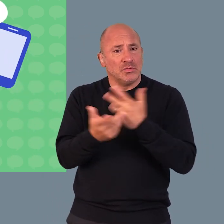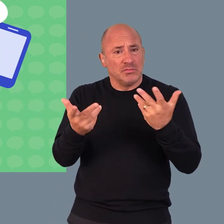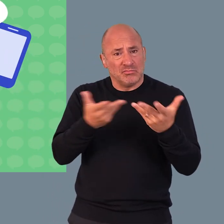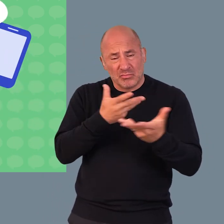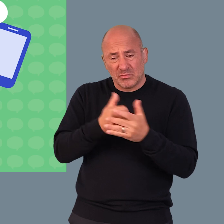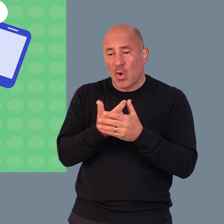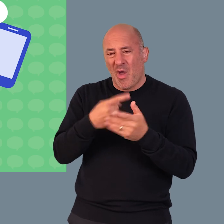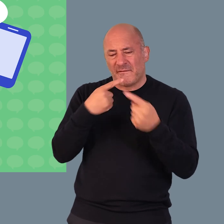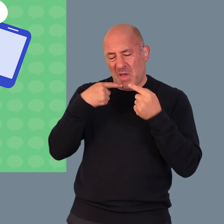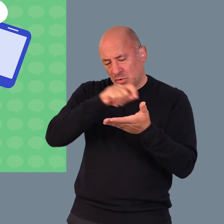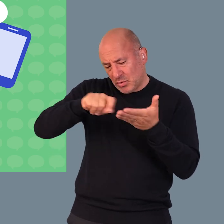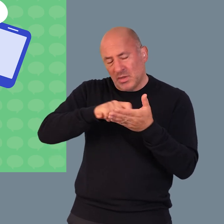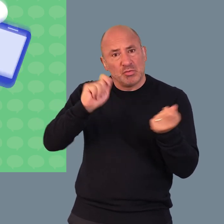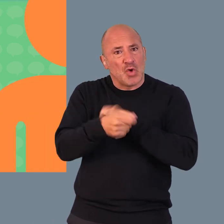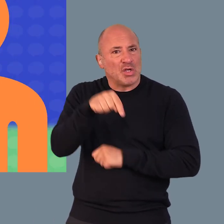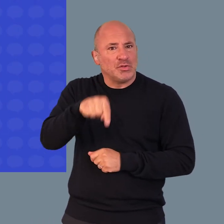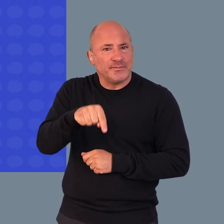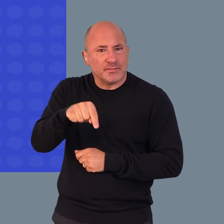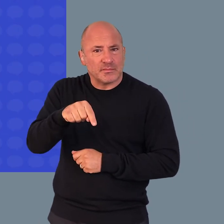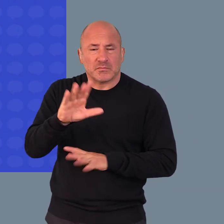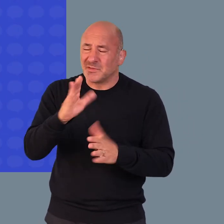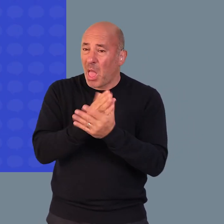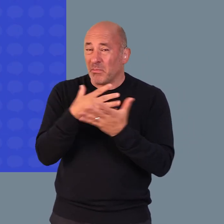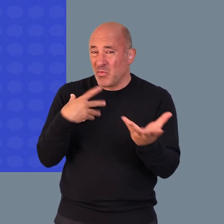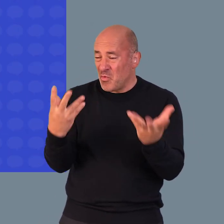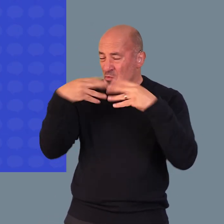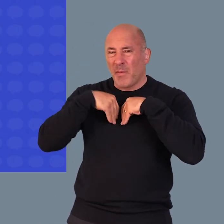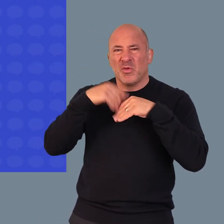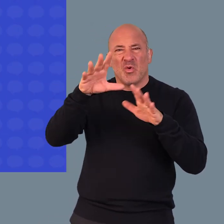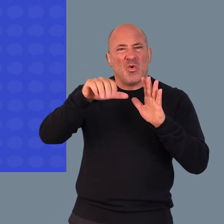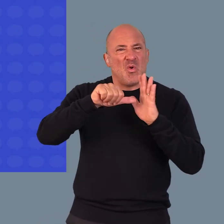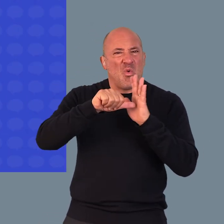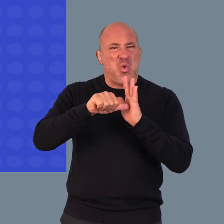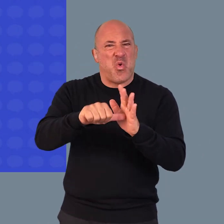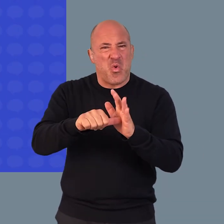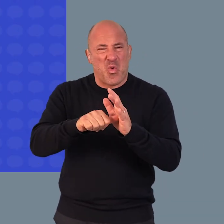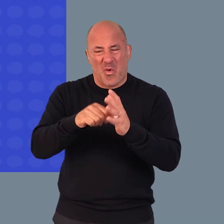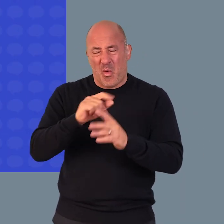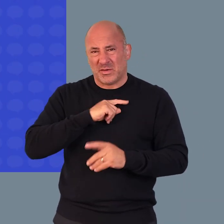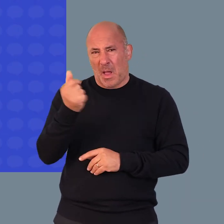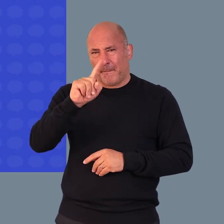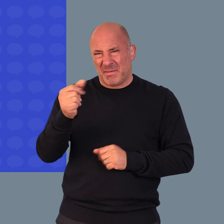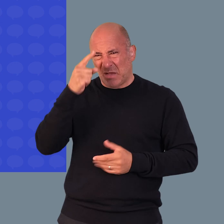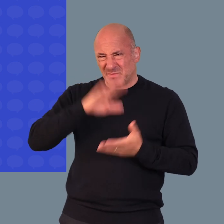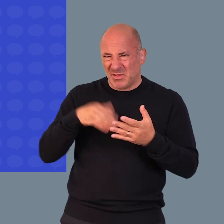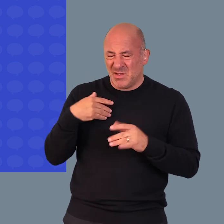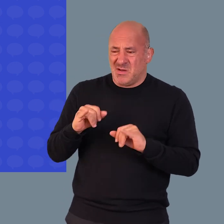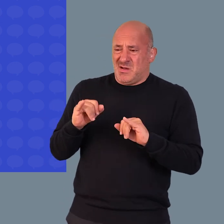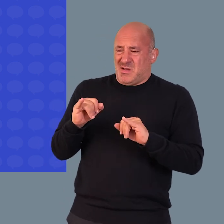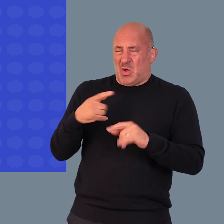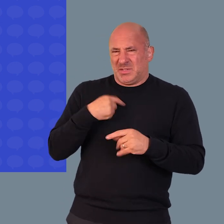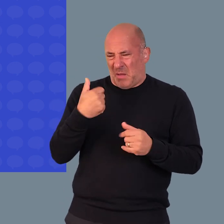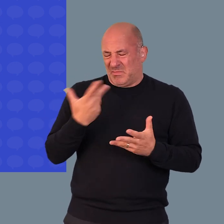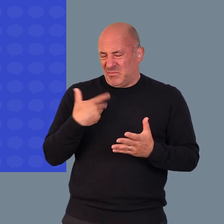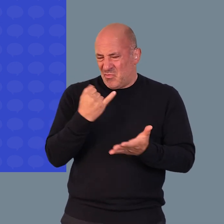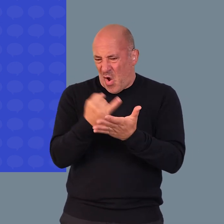to people when we're talking to them or writing information. We've listened. It was difficult to hear the experience some people